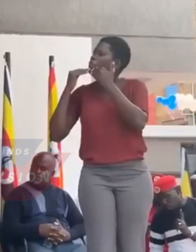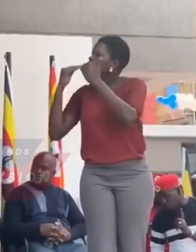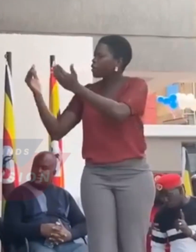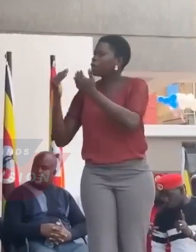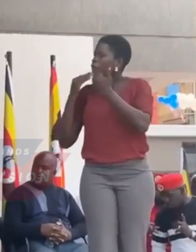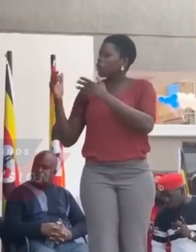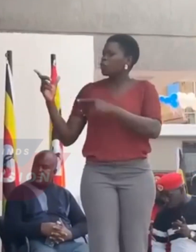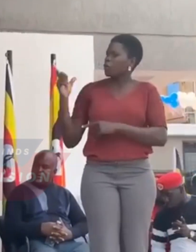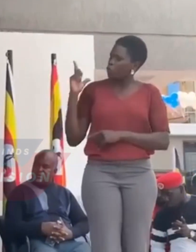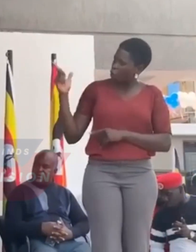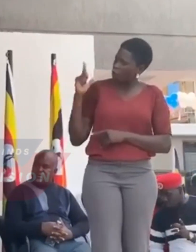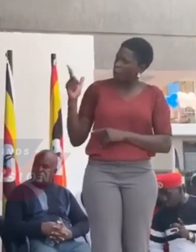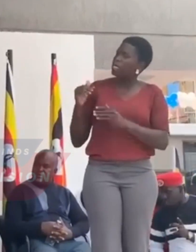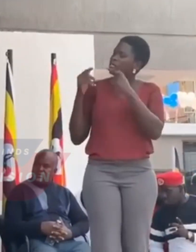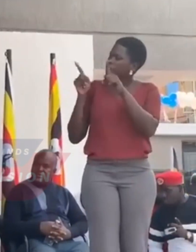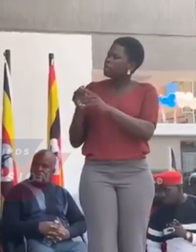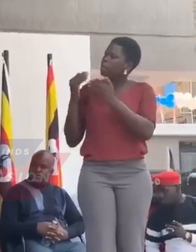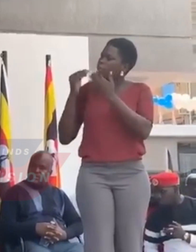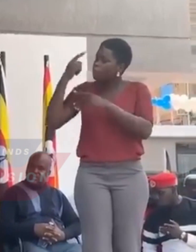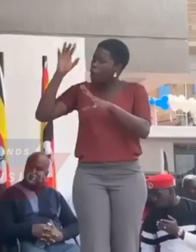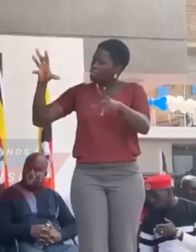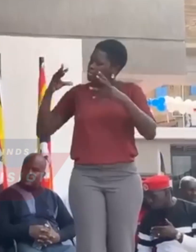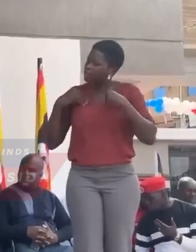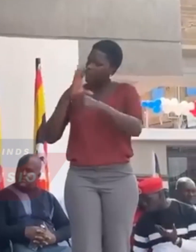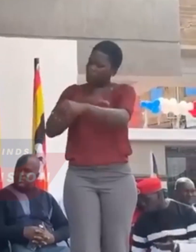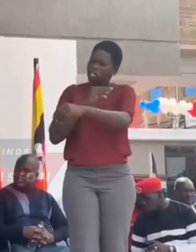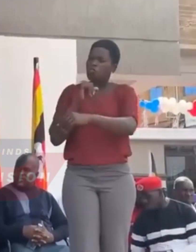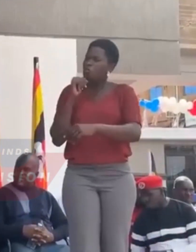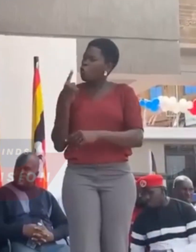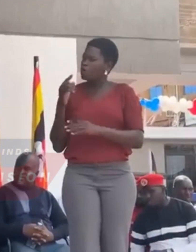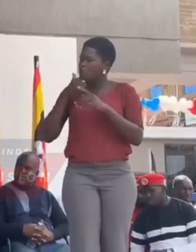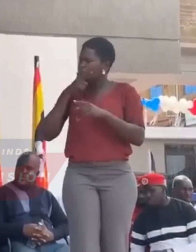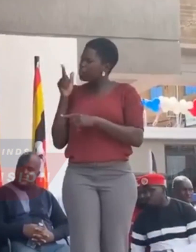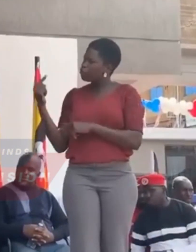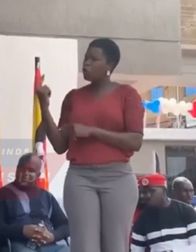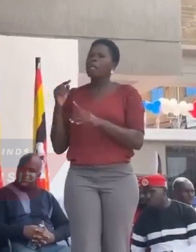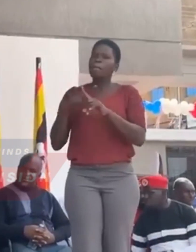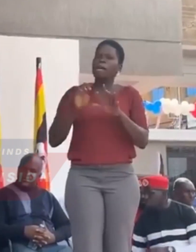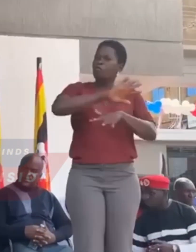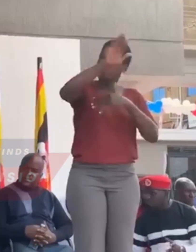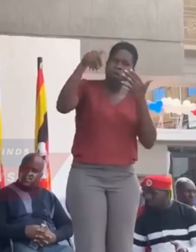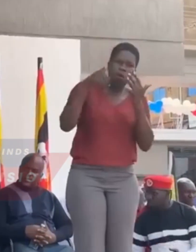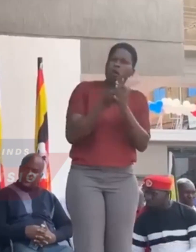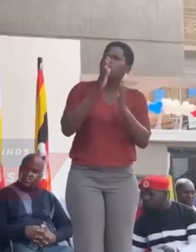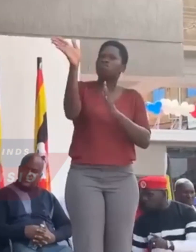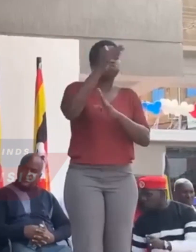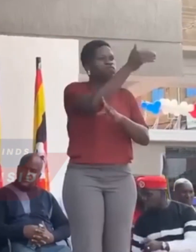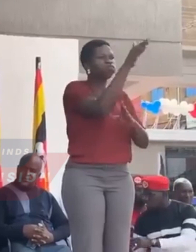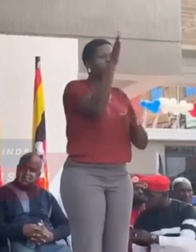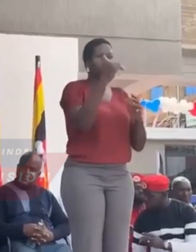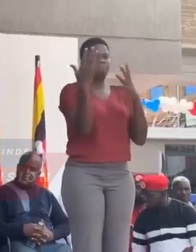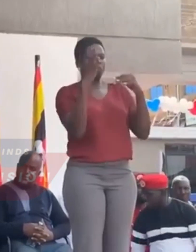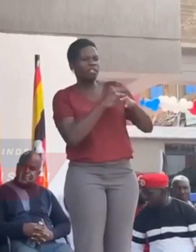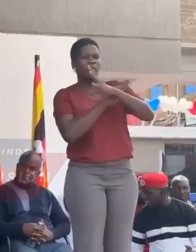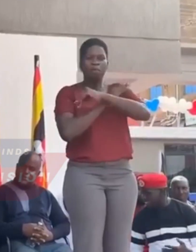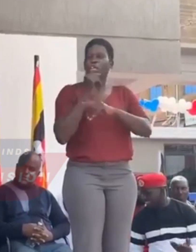much, comrades. Thank you for taking pressure, not only from me, but from all over, all the corners. Thank you very